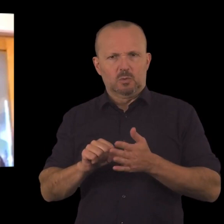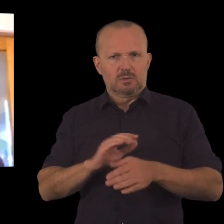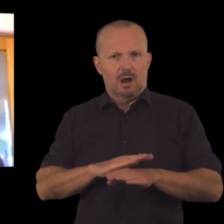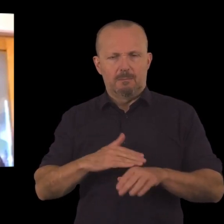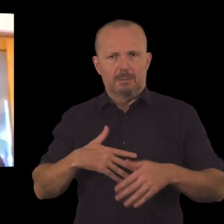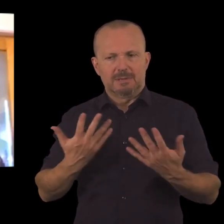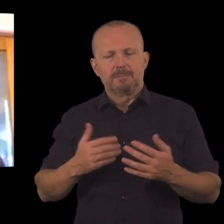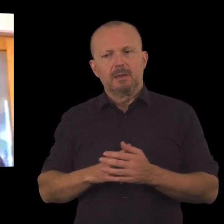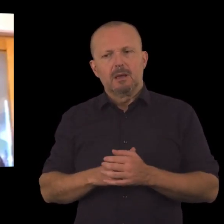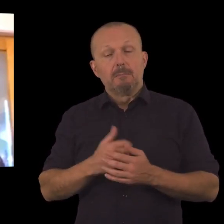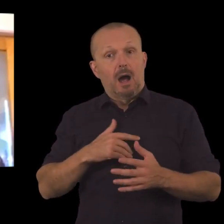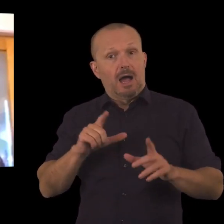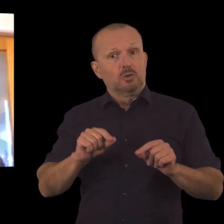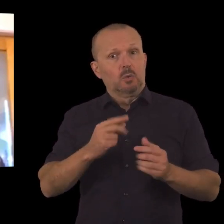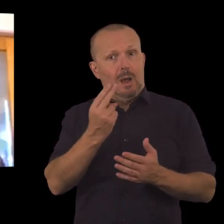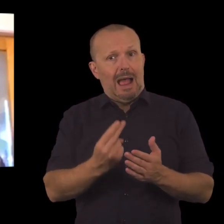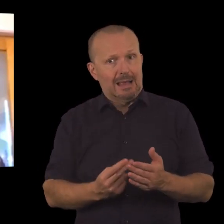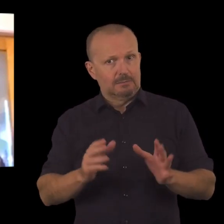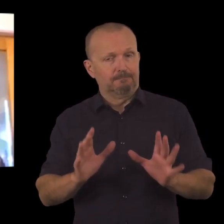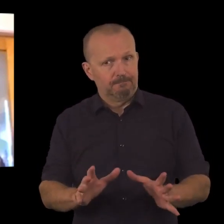art, but I